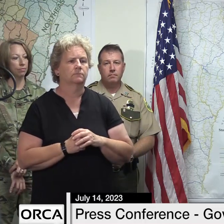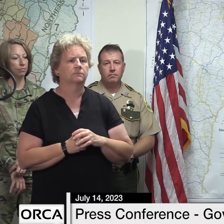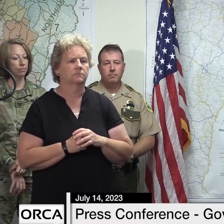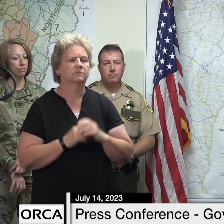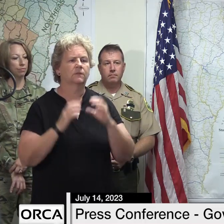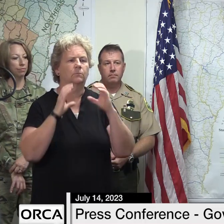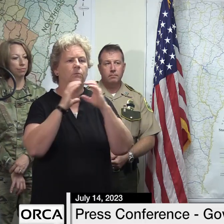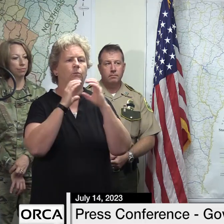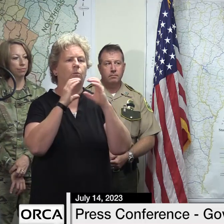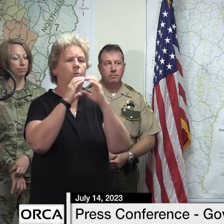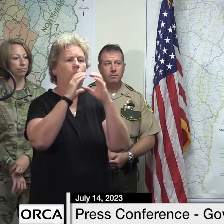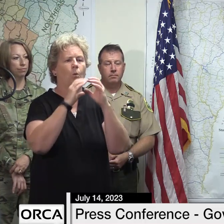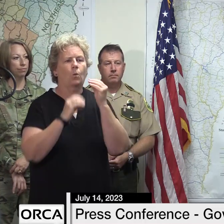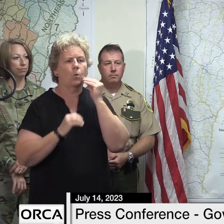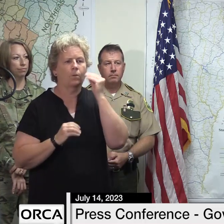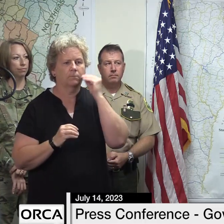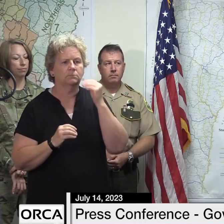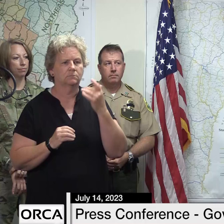I was